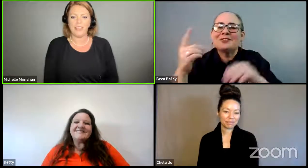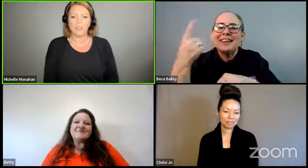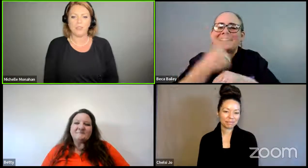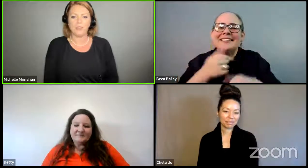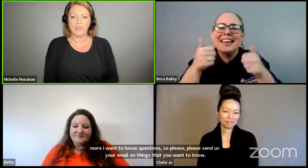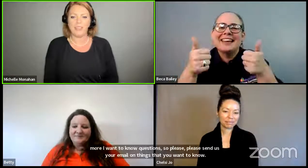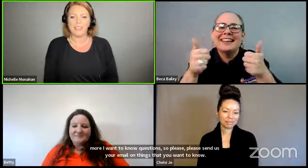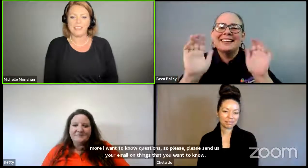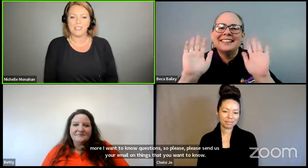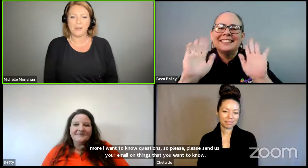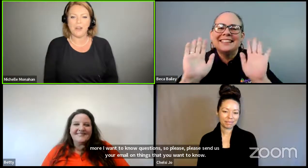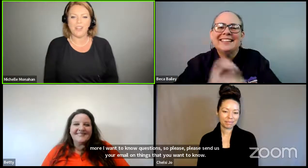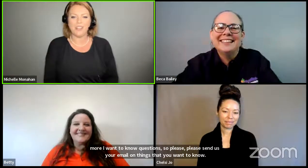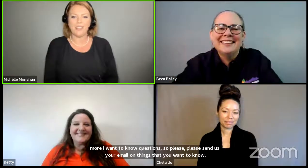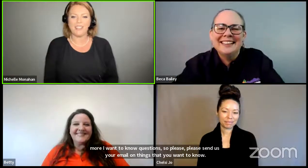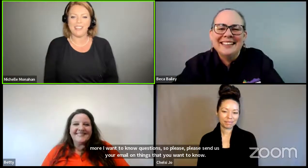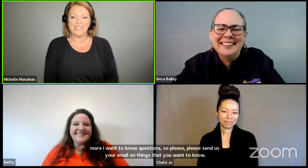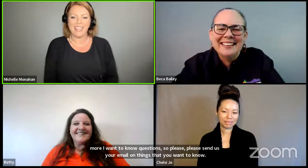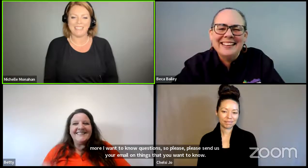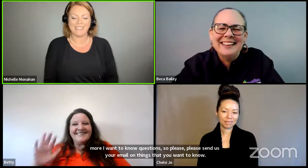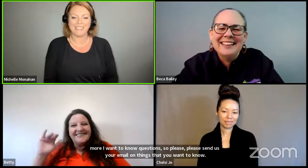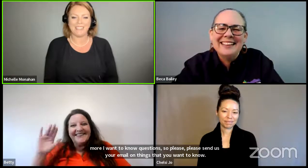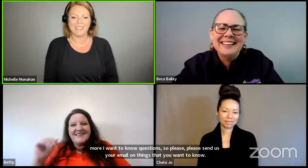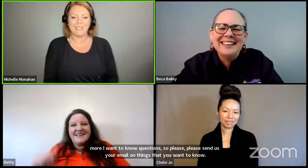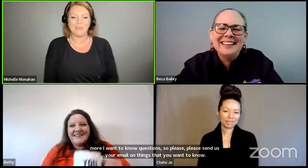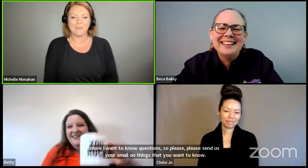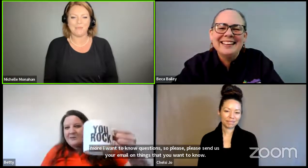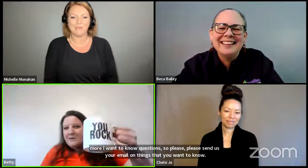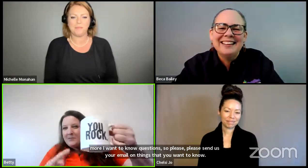Absolutely. Thank you for joining us, and you all have a great day.